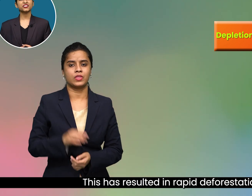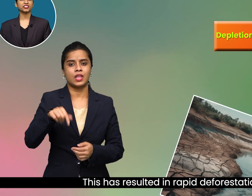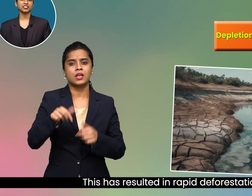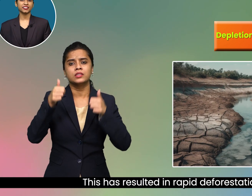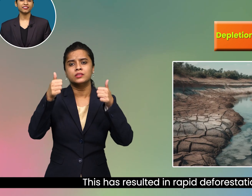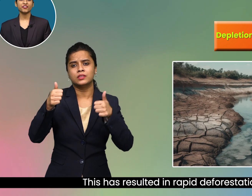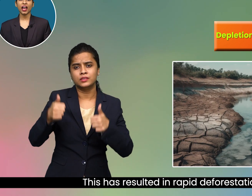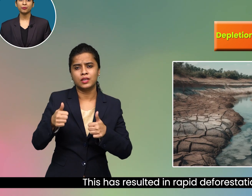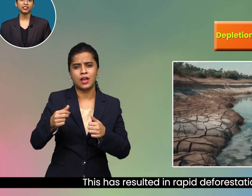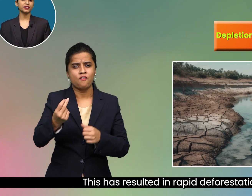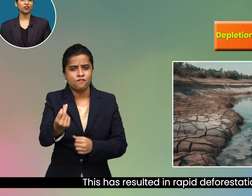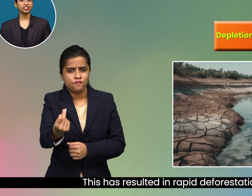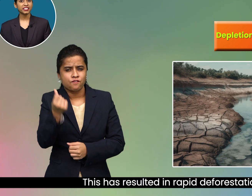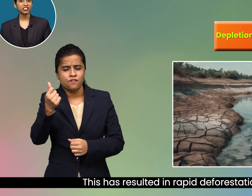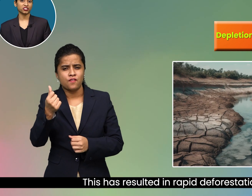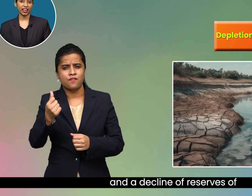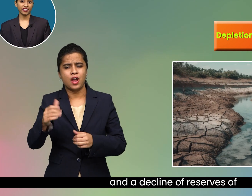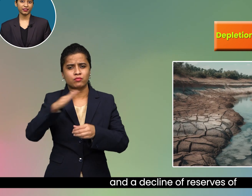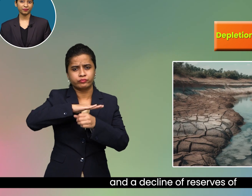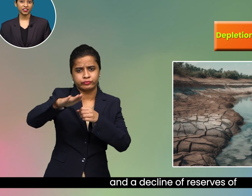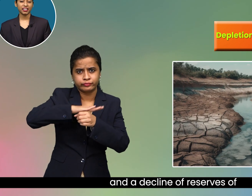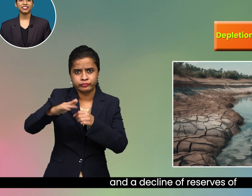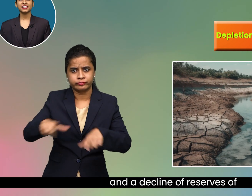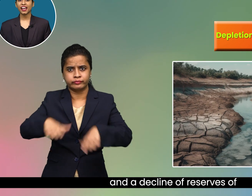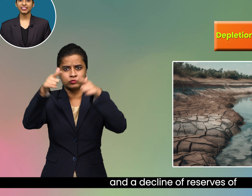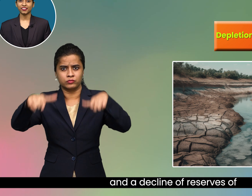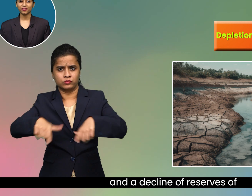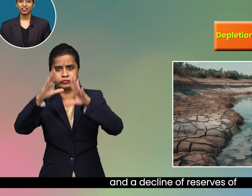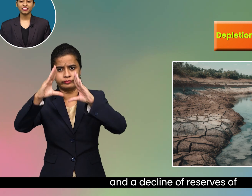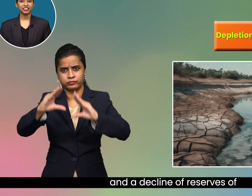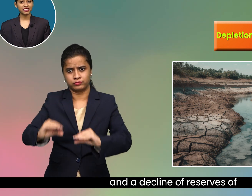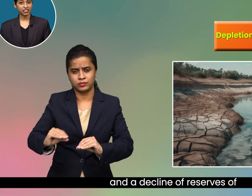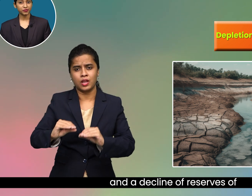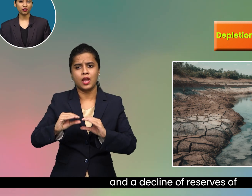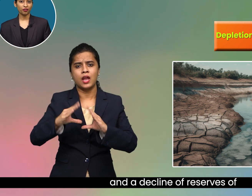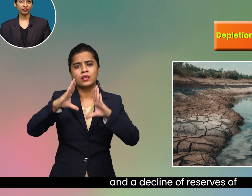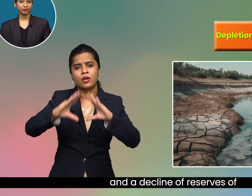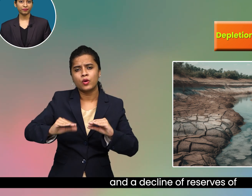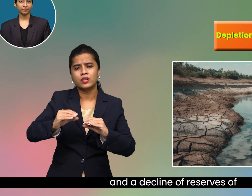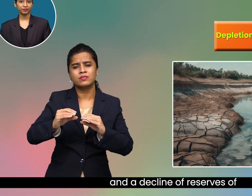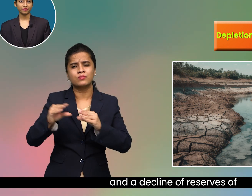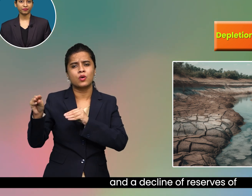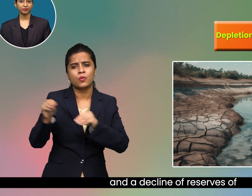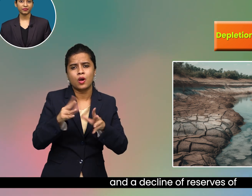This has resulted in rapid deforestation and a decline in reserves of